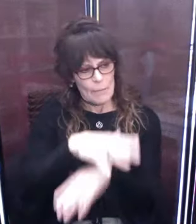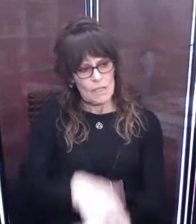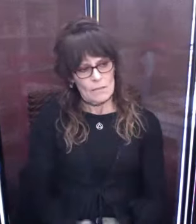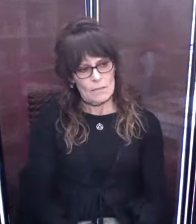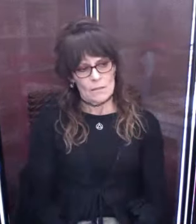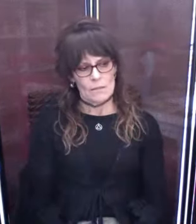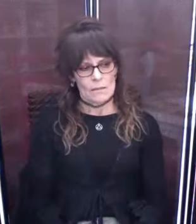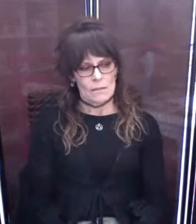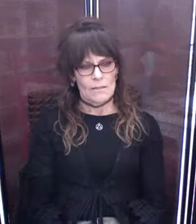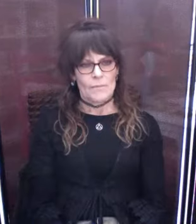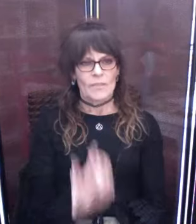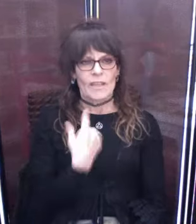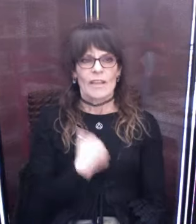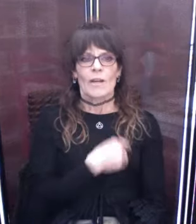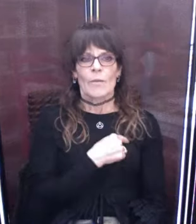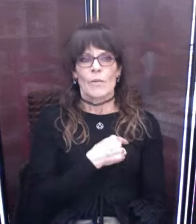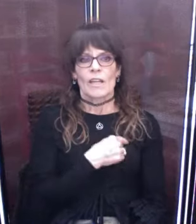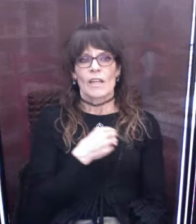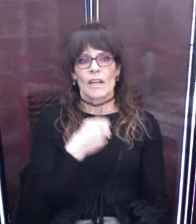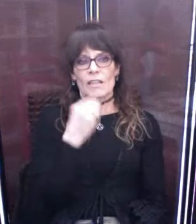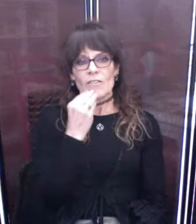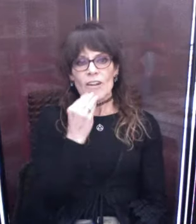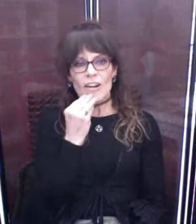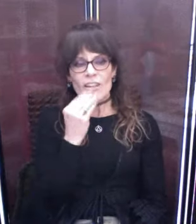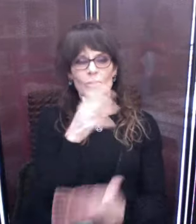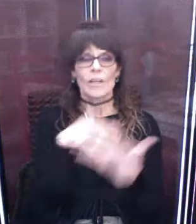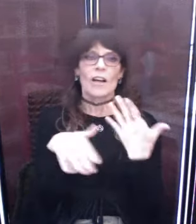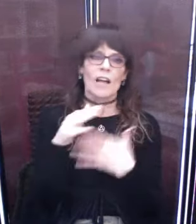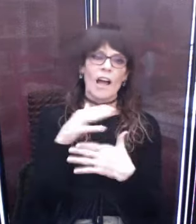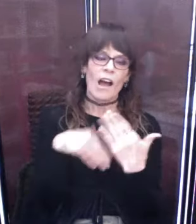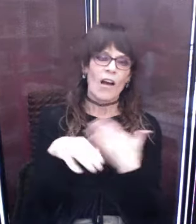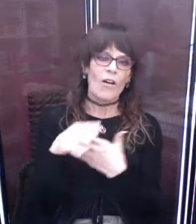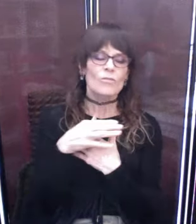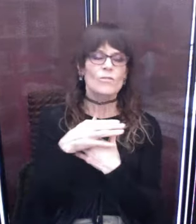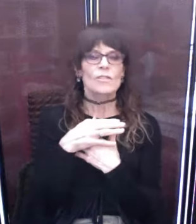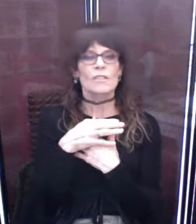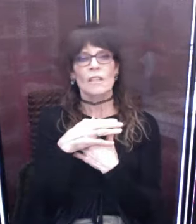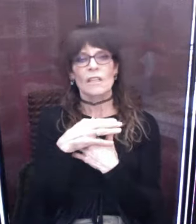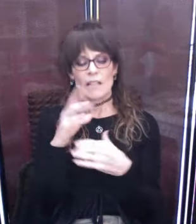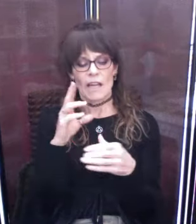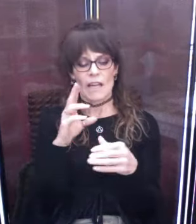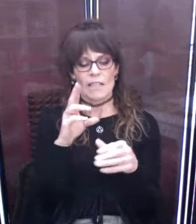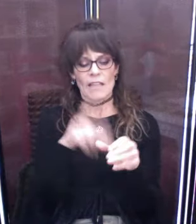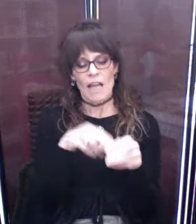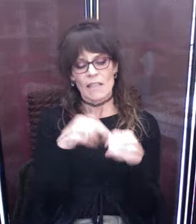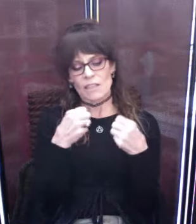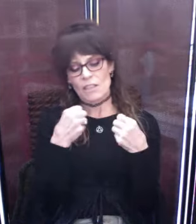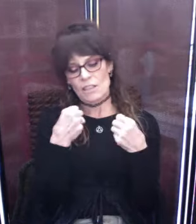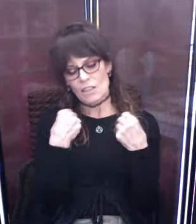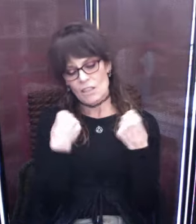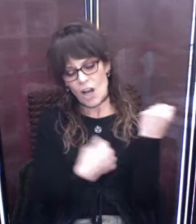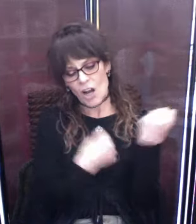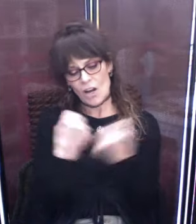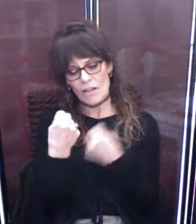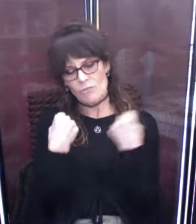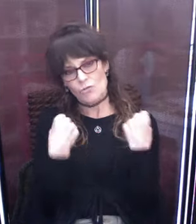And we had lunch and hung out for a little bit. And I got in the car and I was driving home from that. And I had like 2 hours in